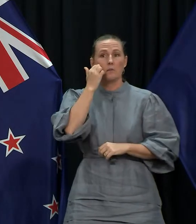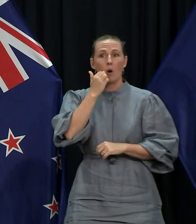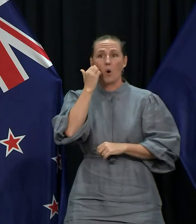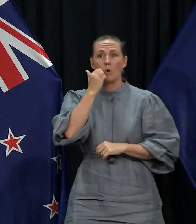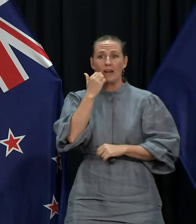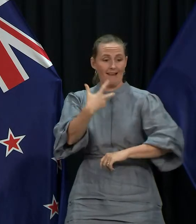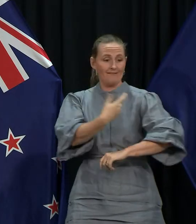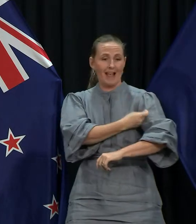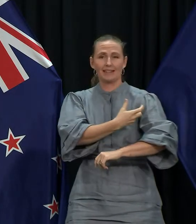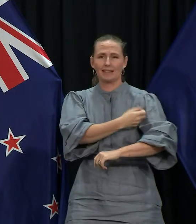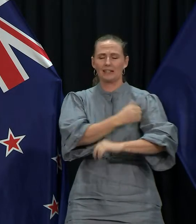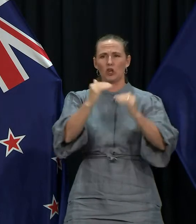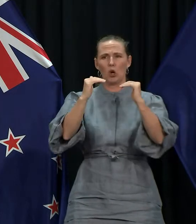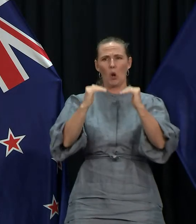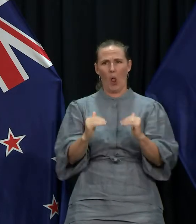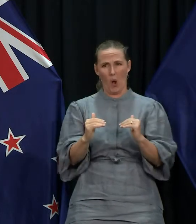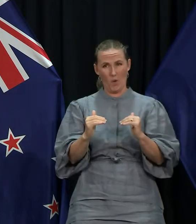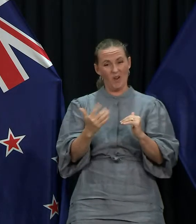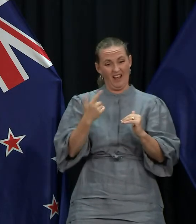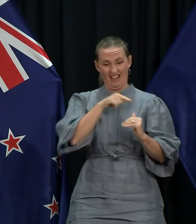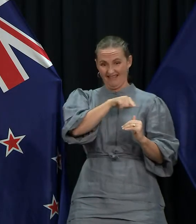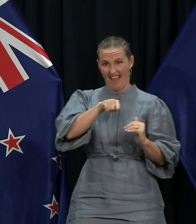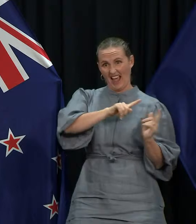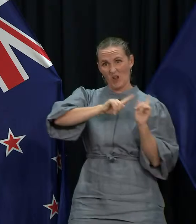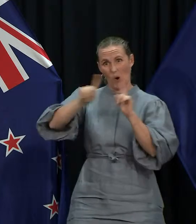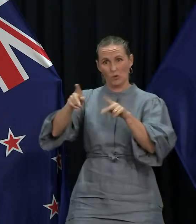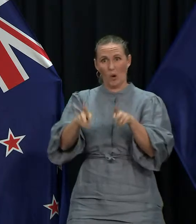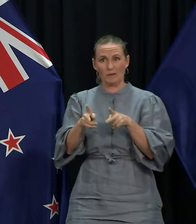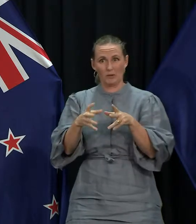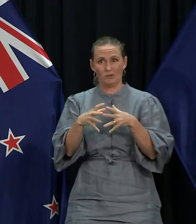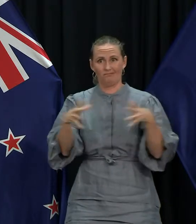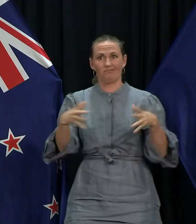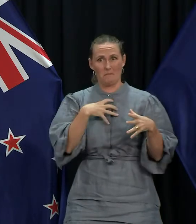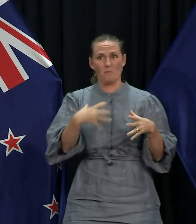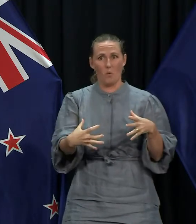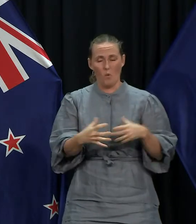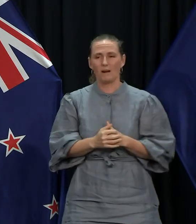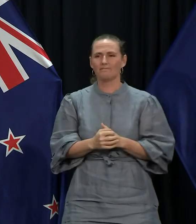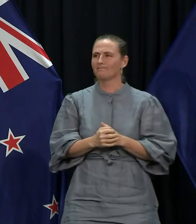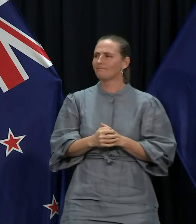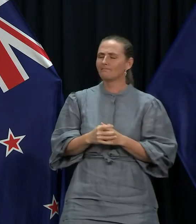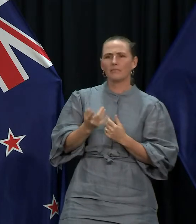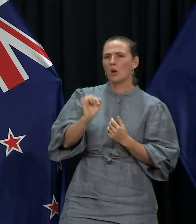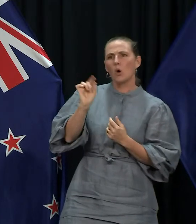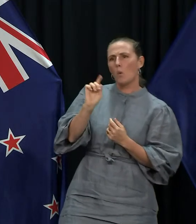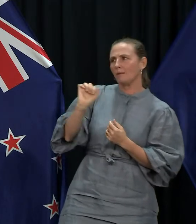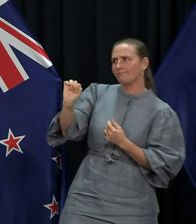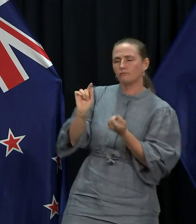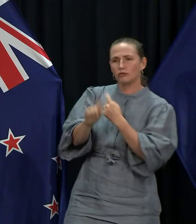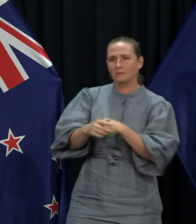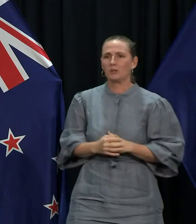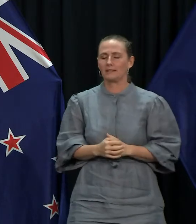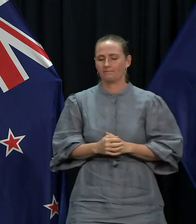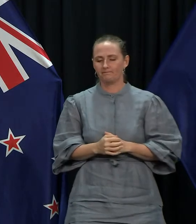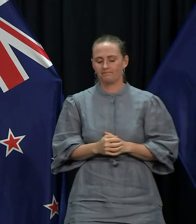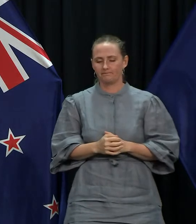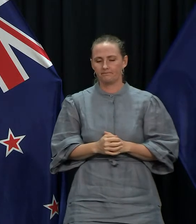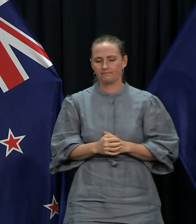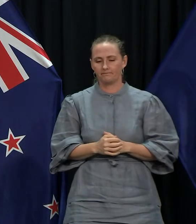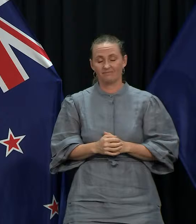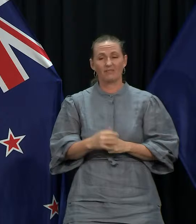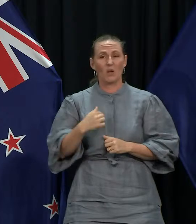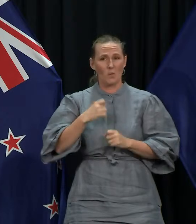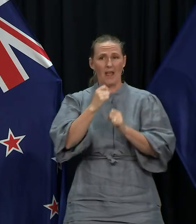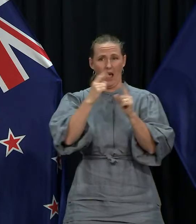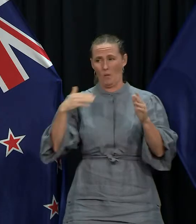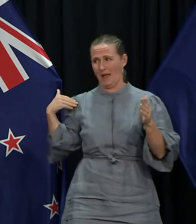So what's the response there? We've been mindful through every element of this pandemic response of the disproportionate